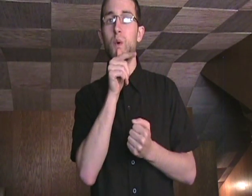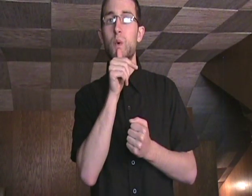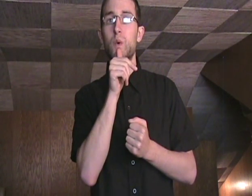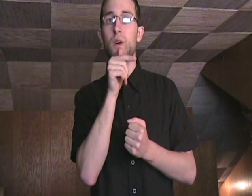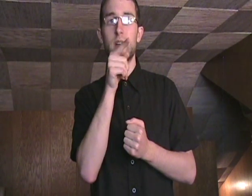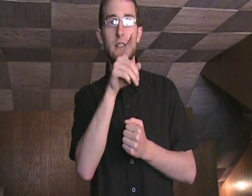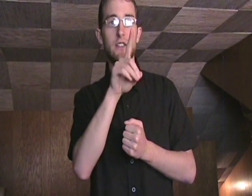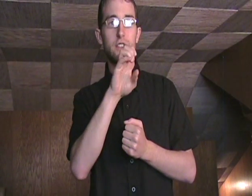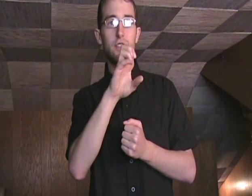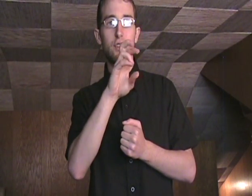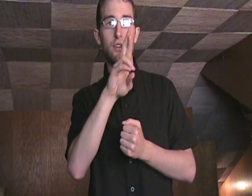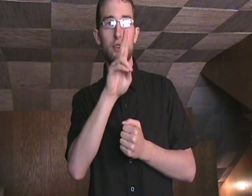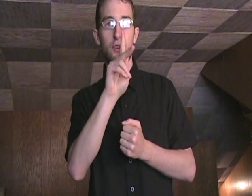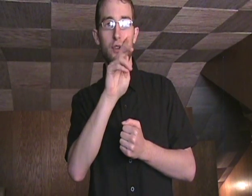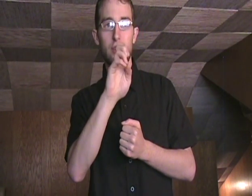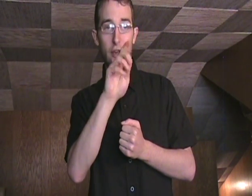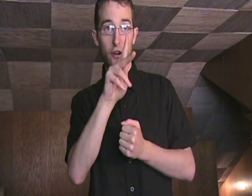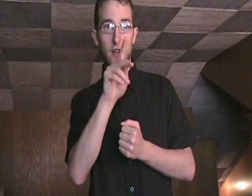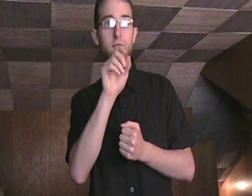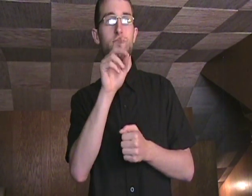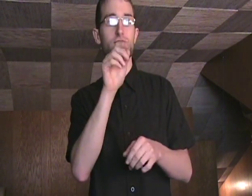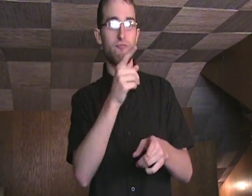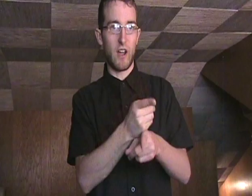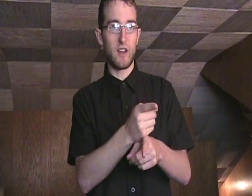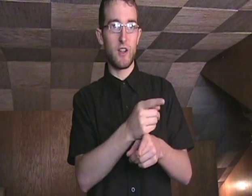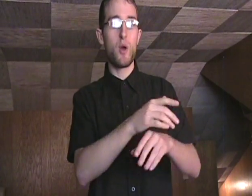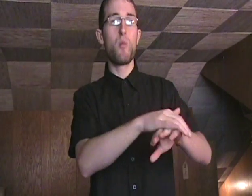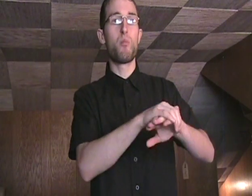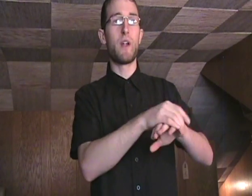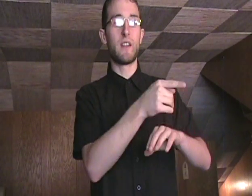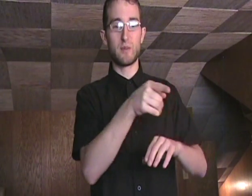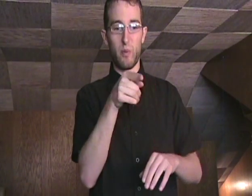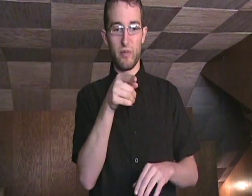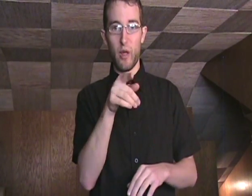Great Britain, right? So they supported Great Britain.